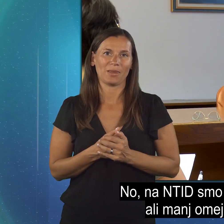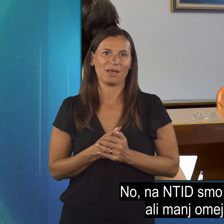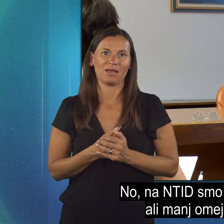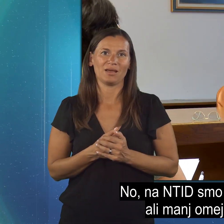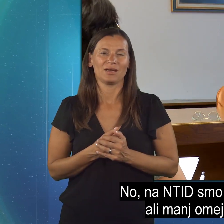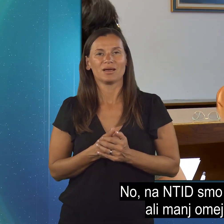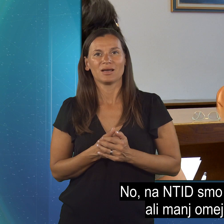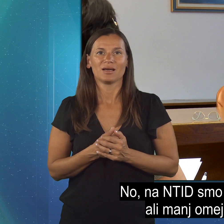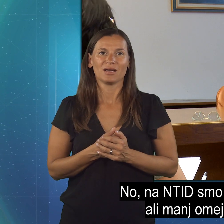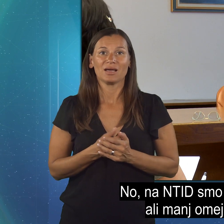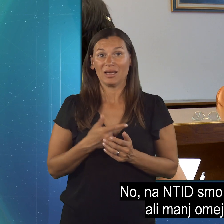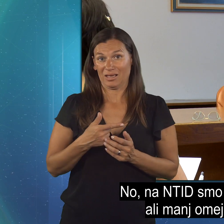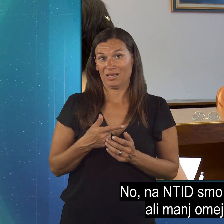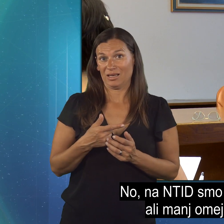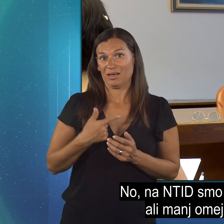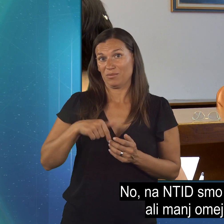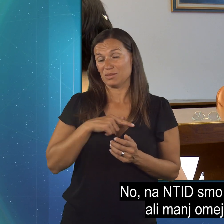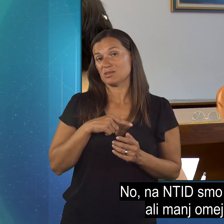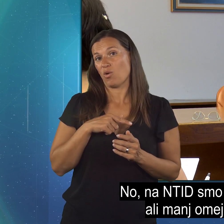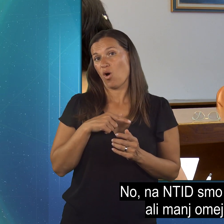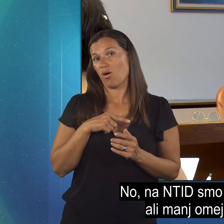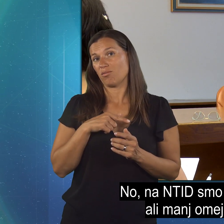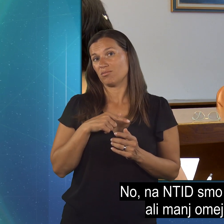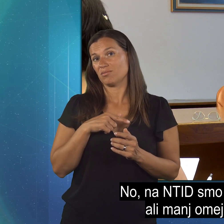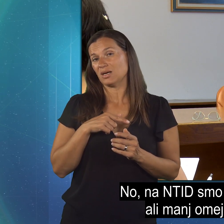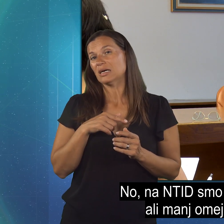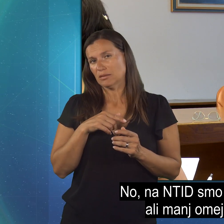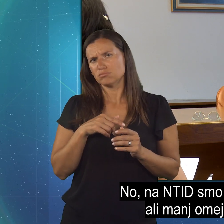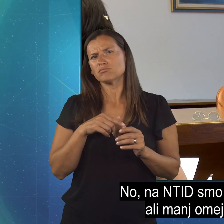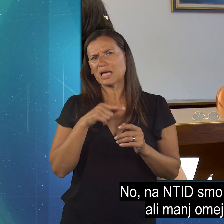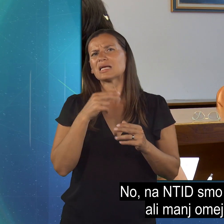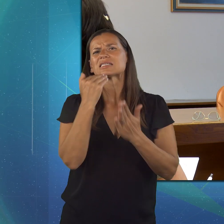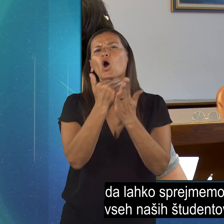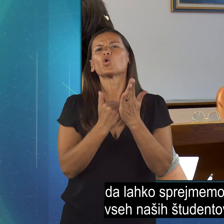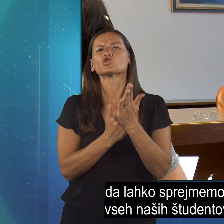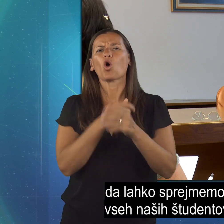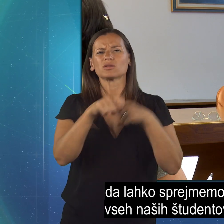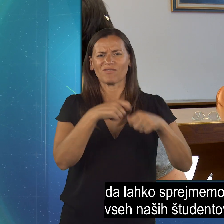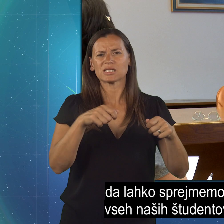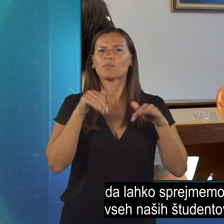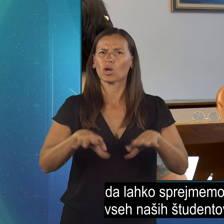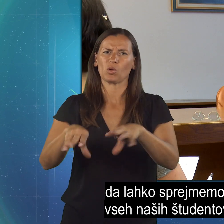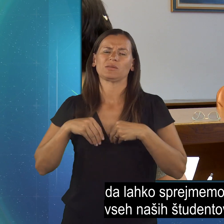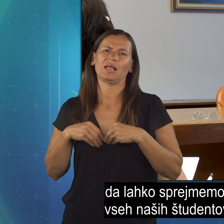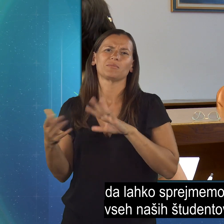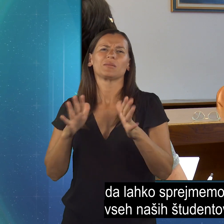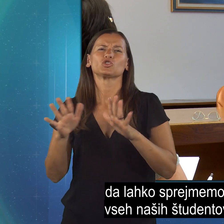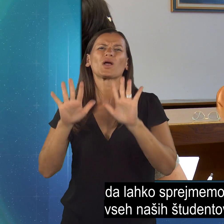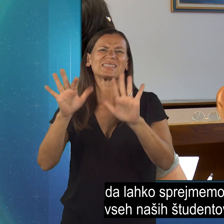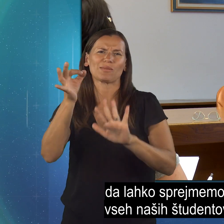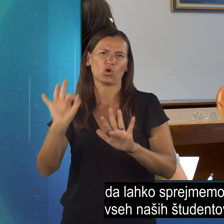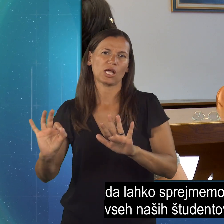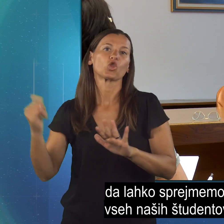Well, you know, NTID by law, we more or less are limited to accepting 10% of our total